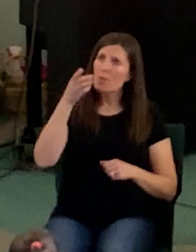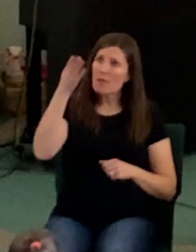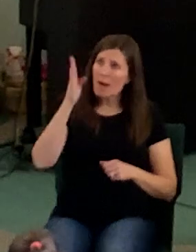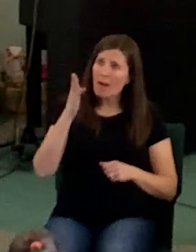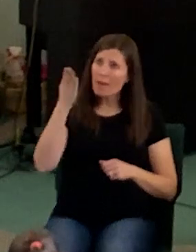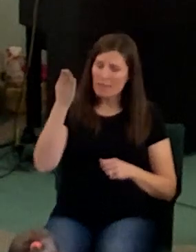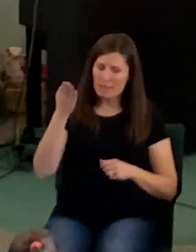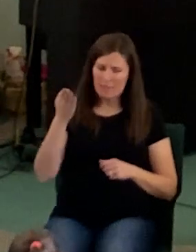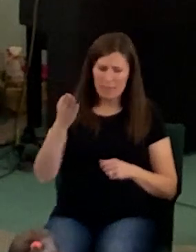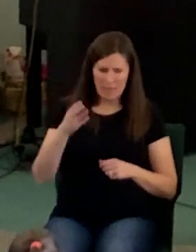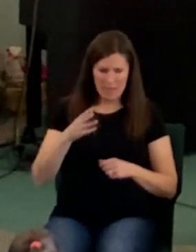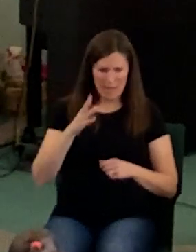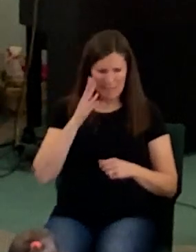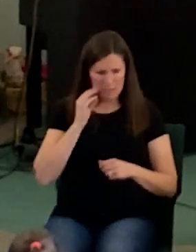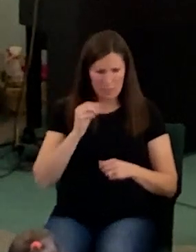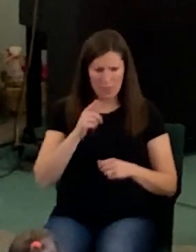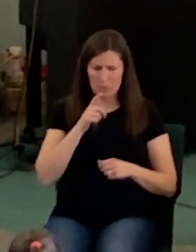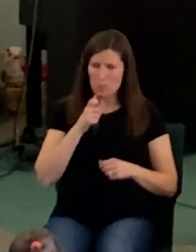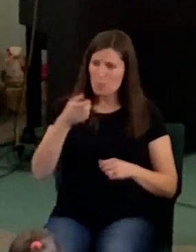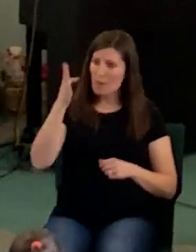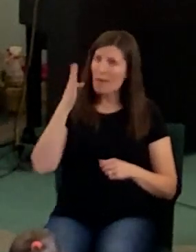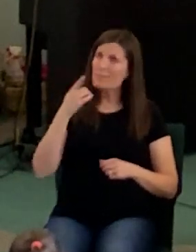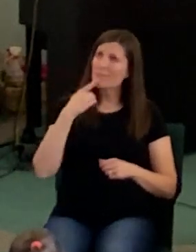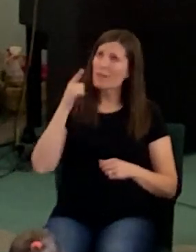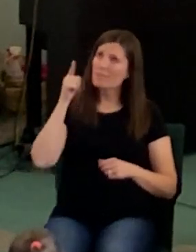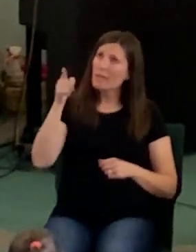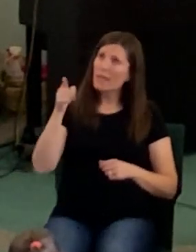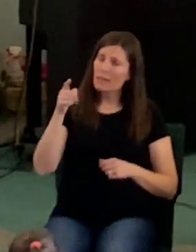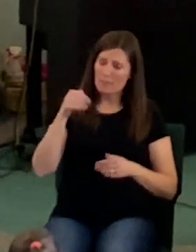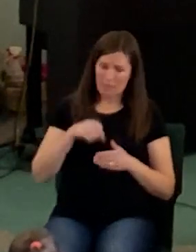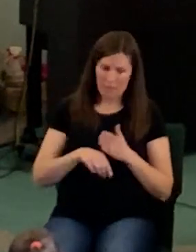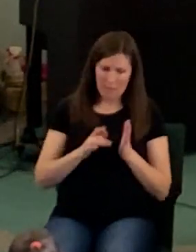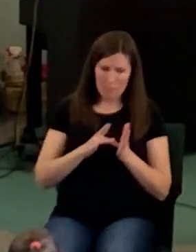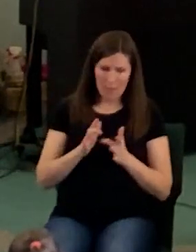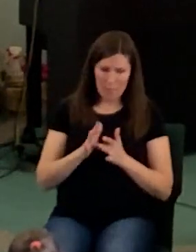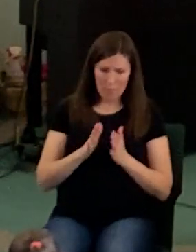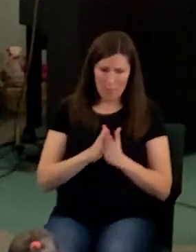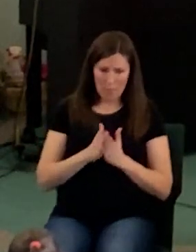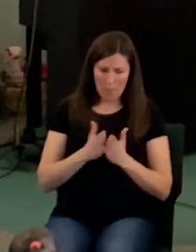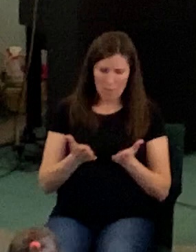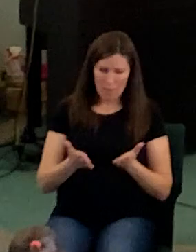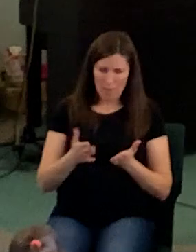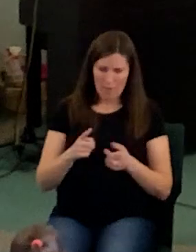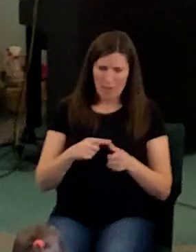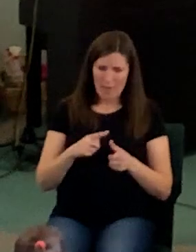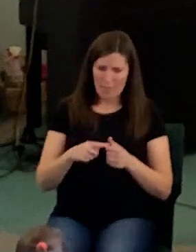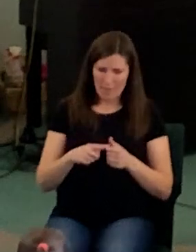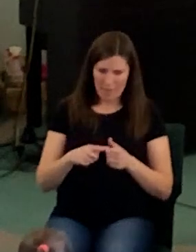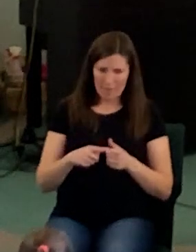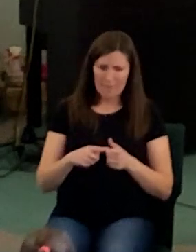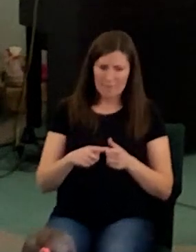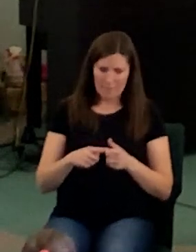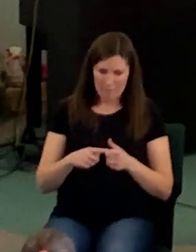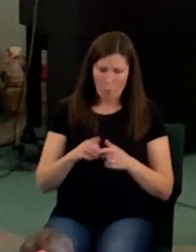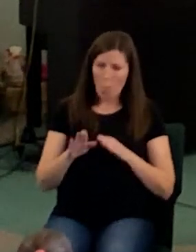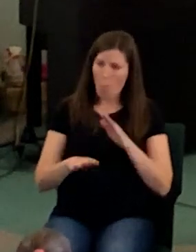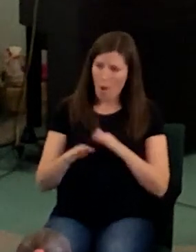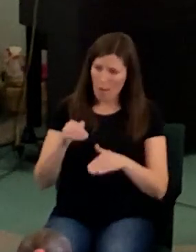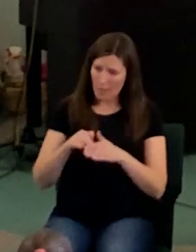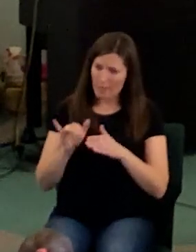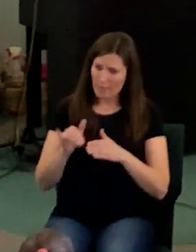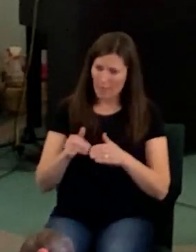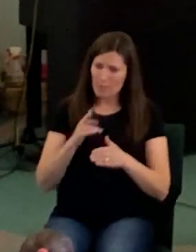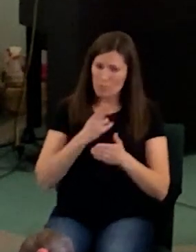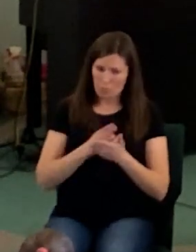can experience personally who he says he is in the Bible, and then have to walk in that truth.